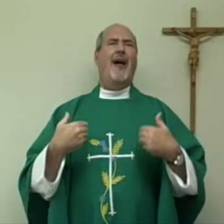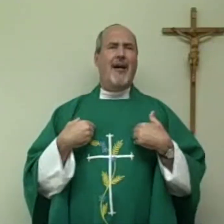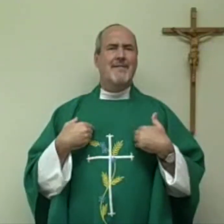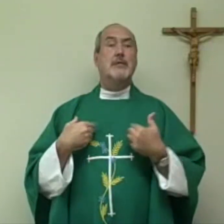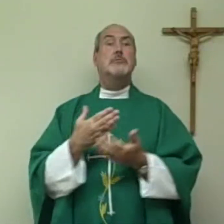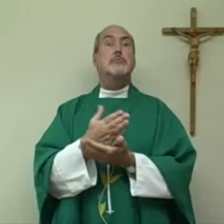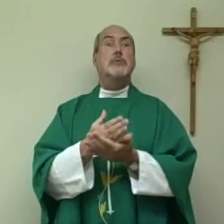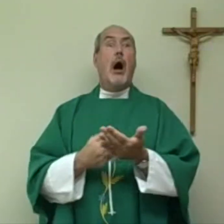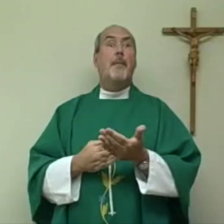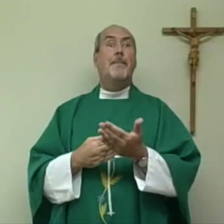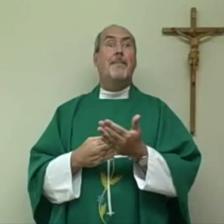of the person's faith.